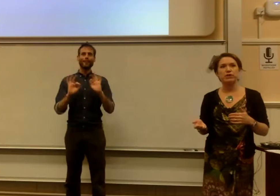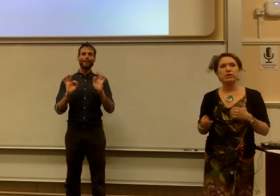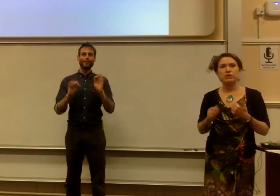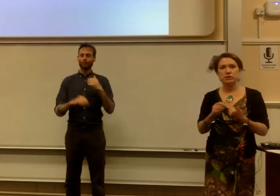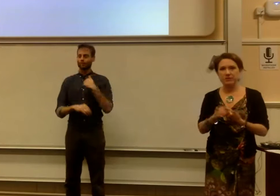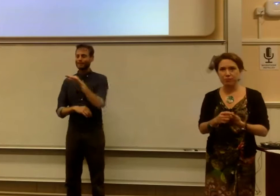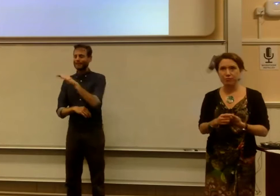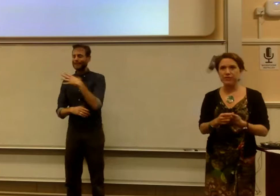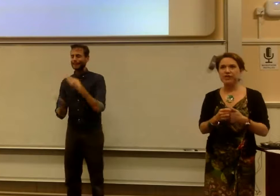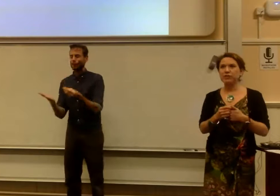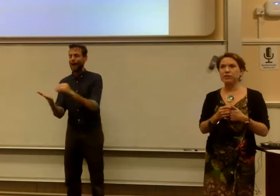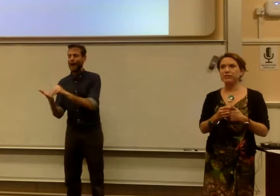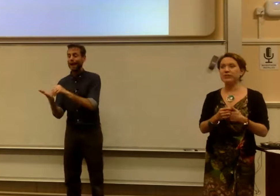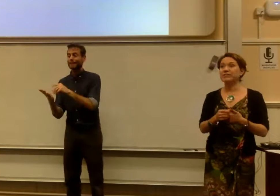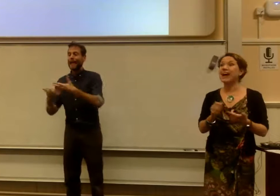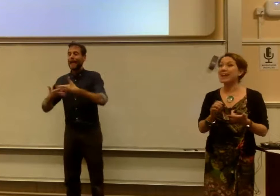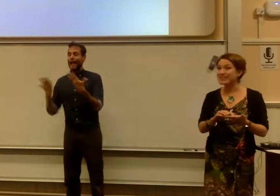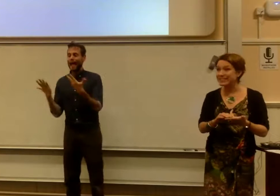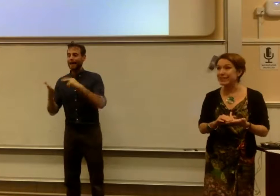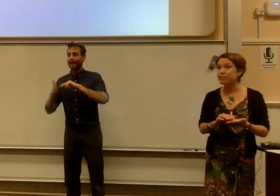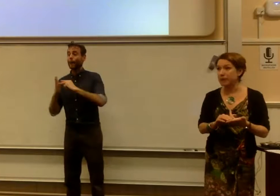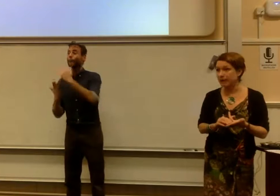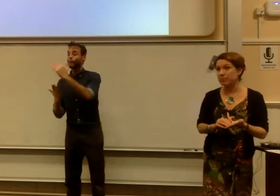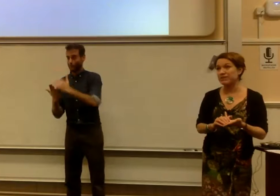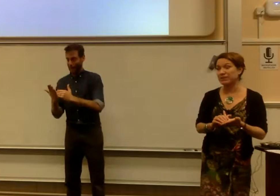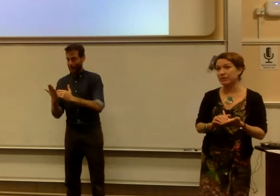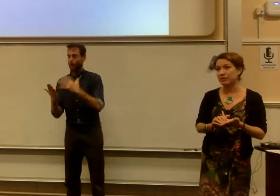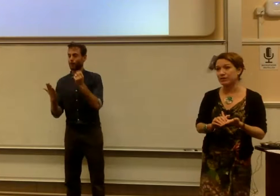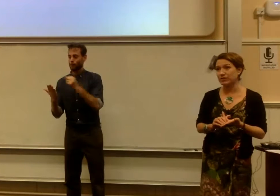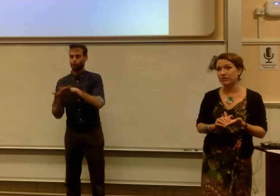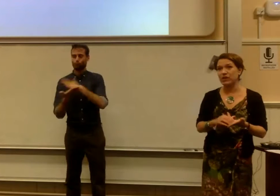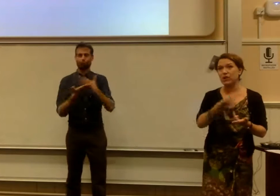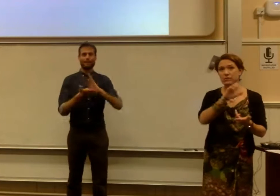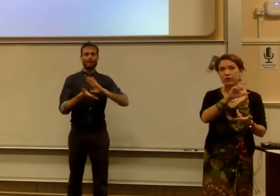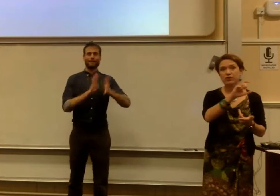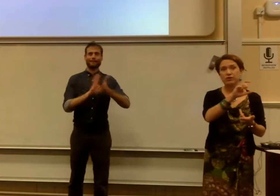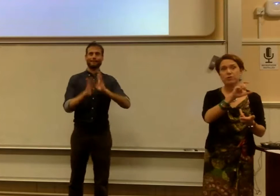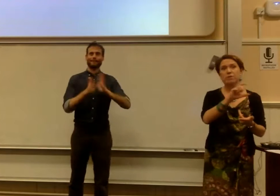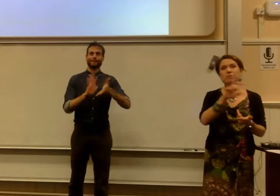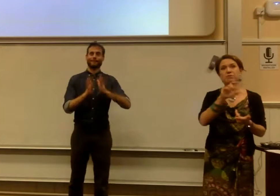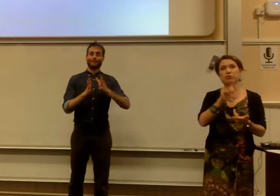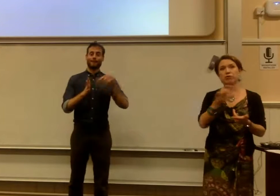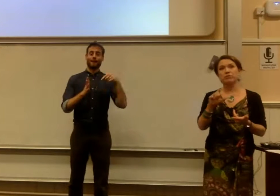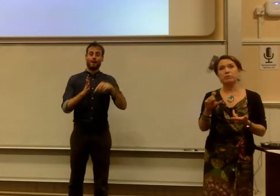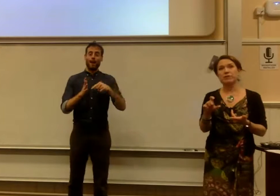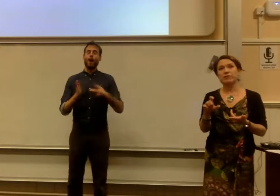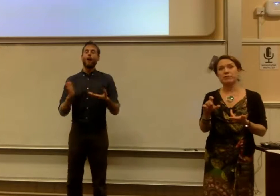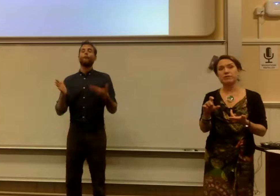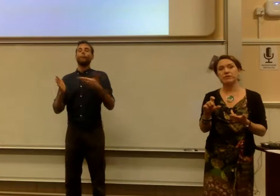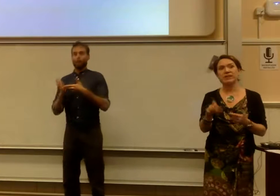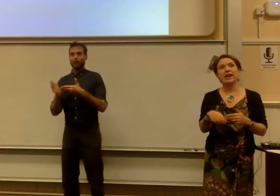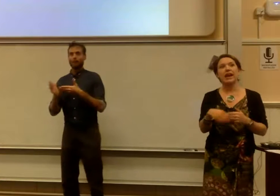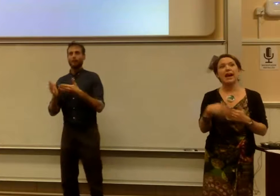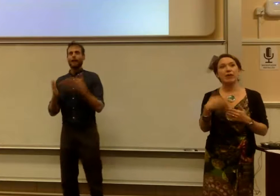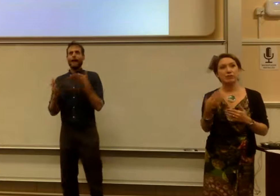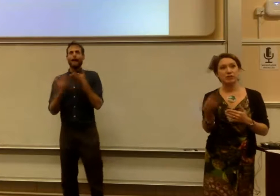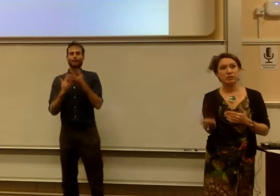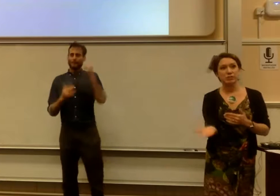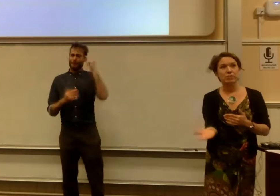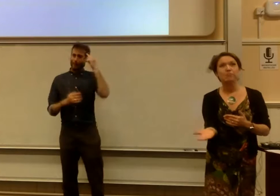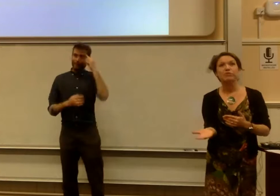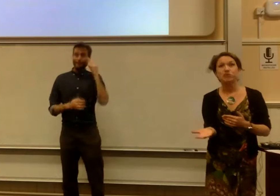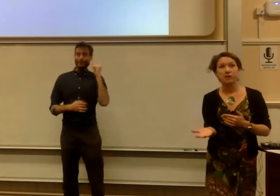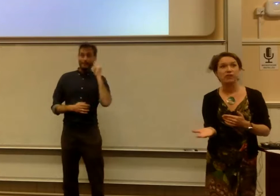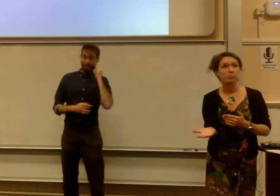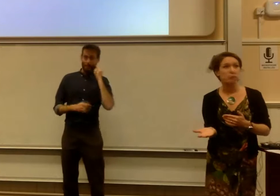accessible to deaf BSL users and to deaf-blind BSL users. Those two amendments were drafted by the government and offered